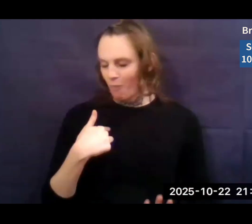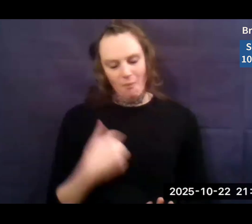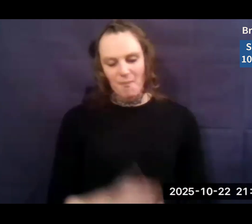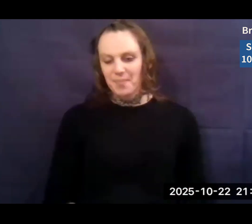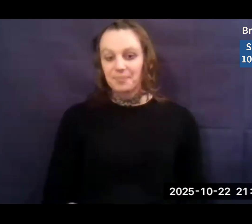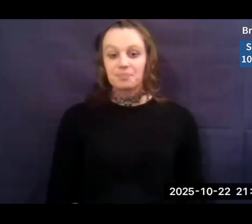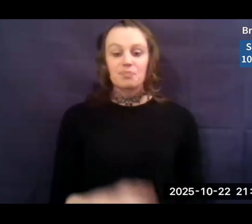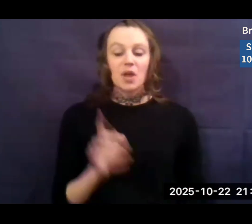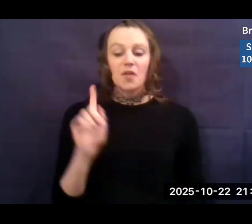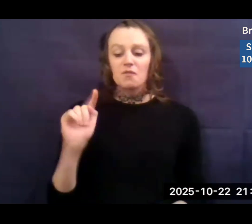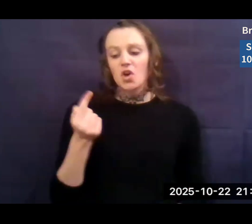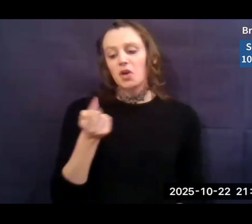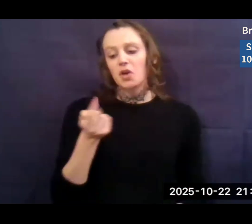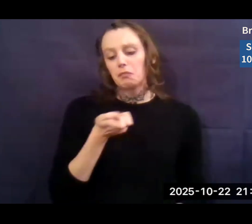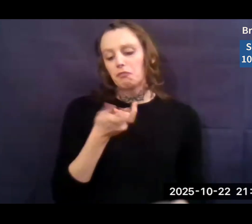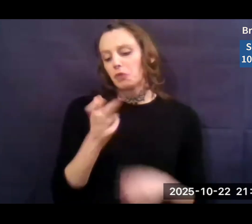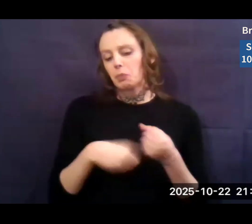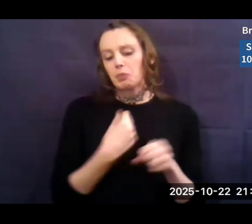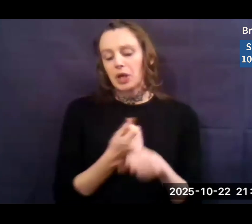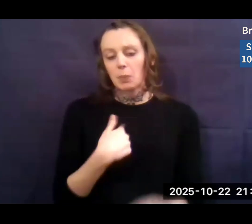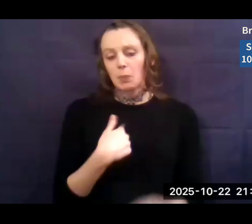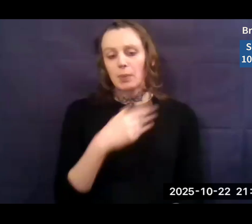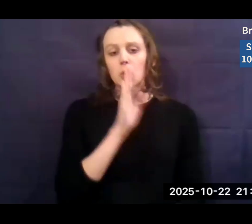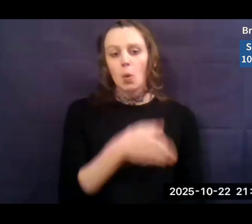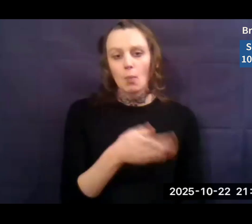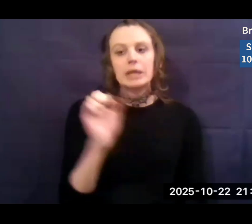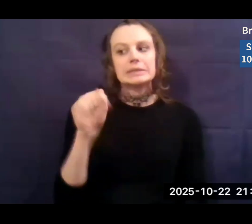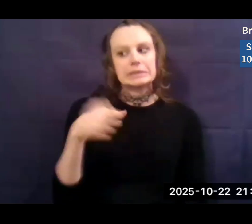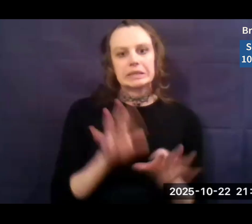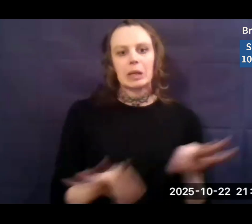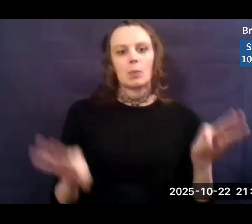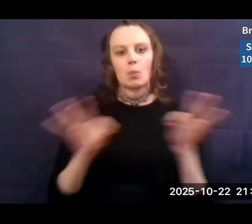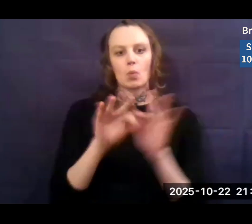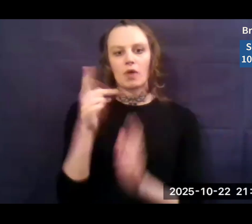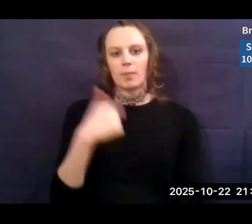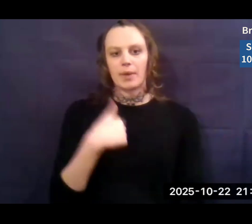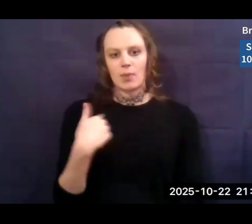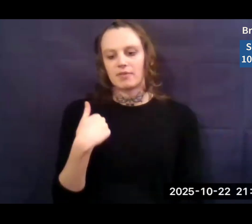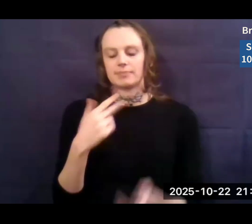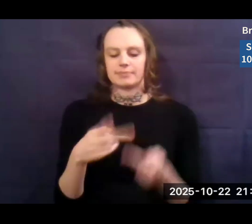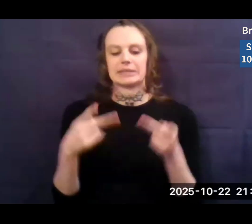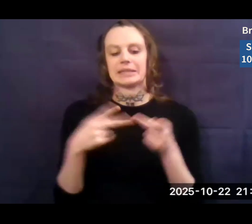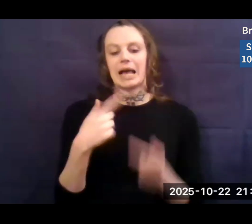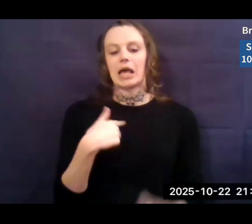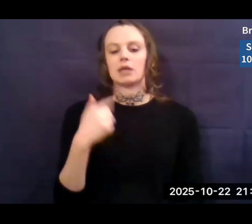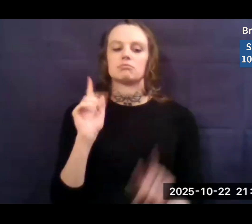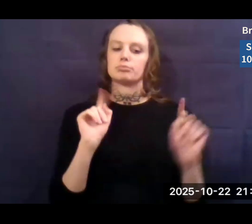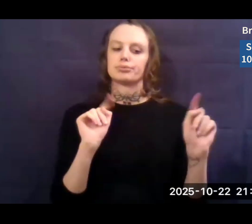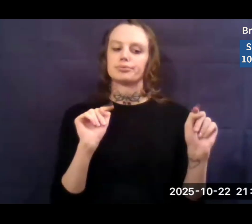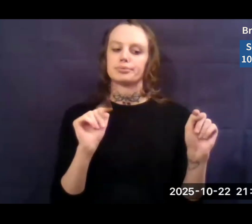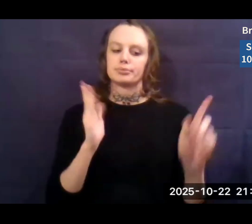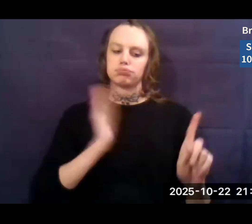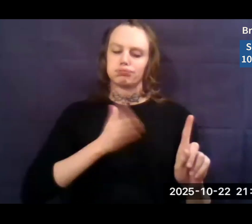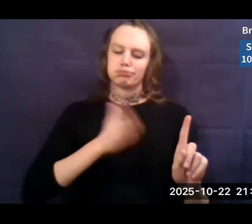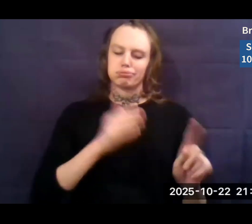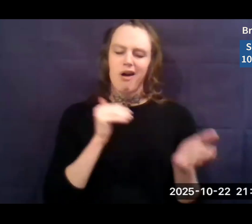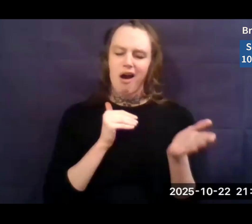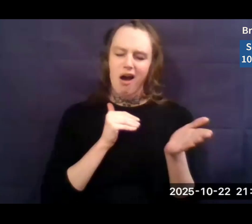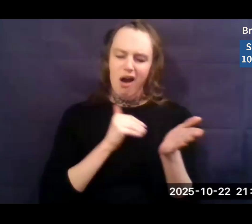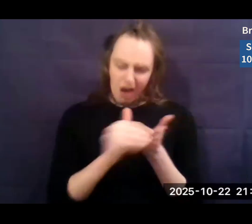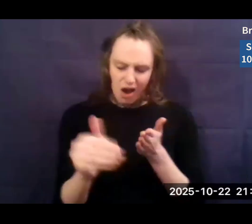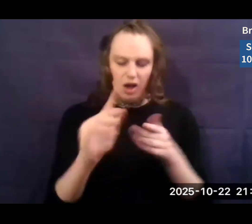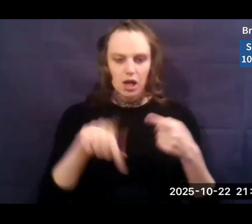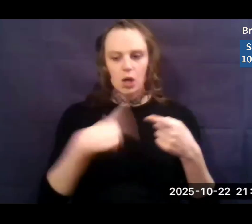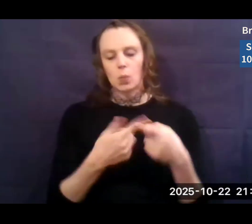the first couple years of my sobriety, it was really important for me to have somewhere to go. I went there a lot of days early on in